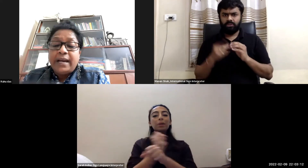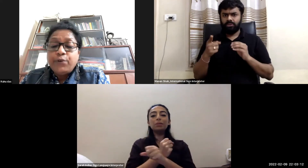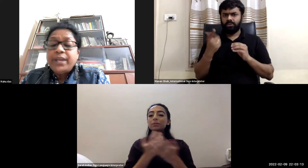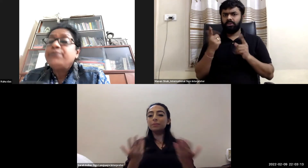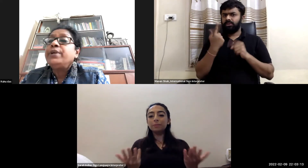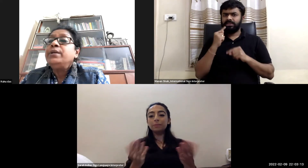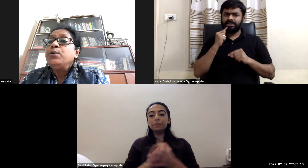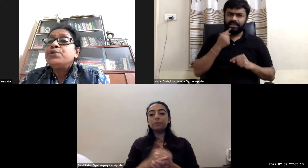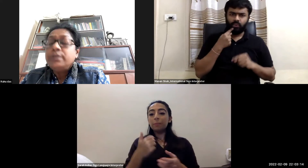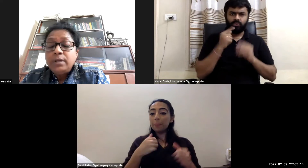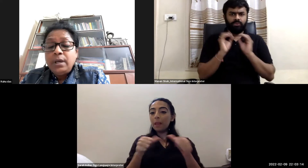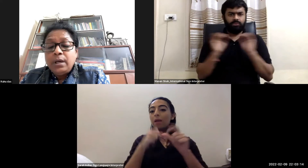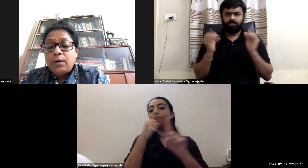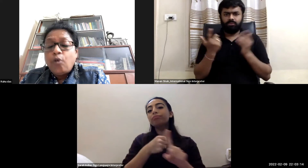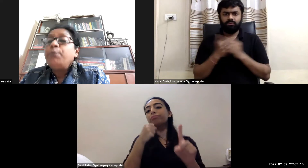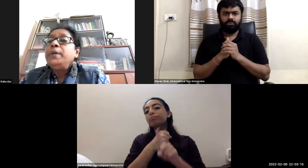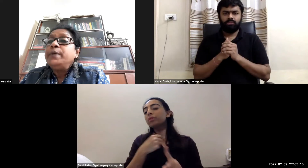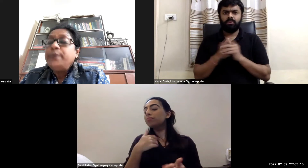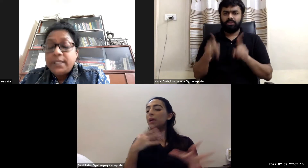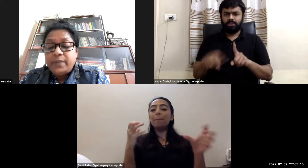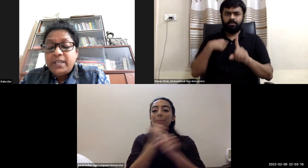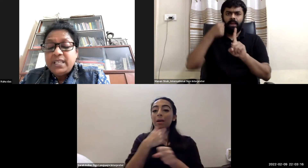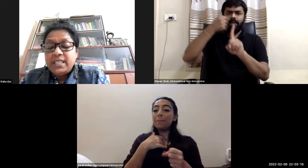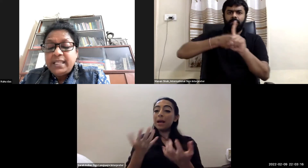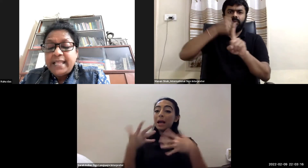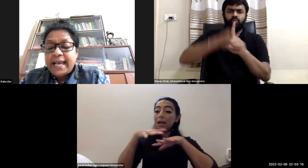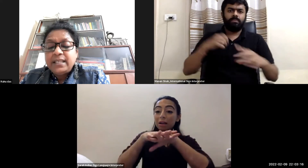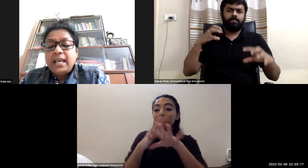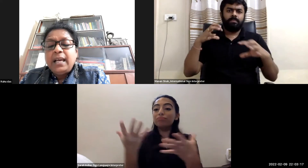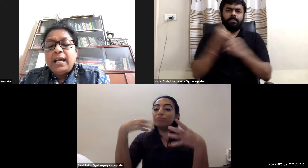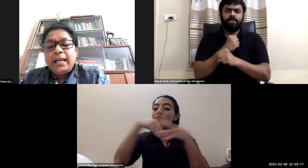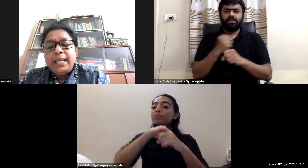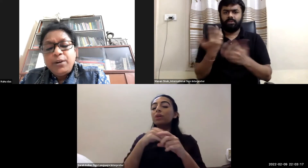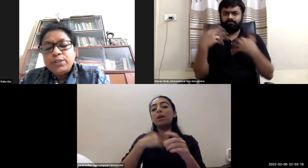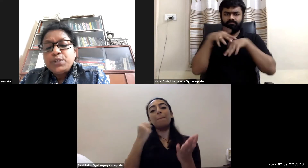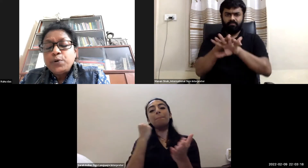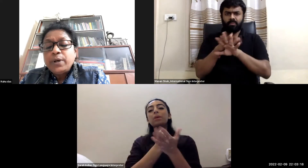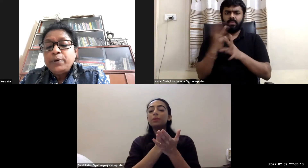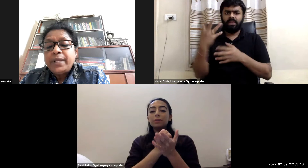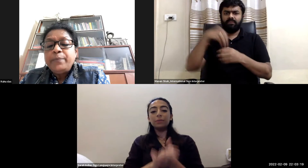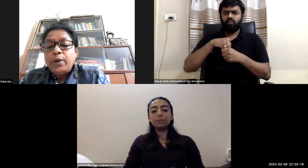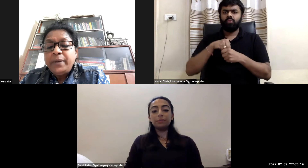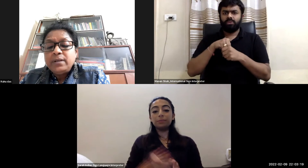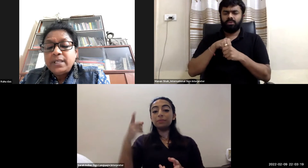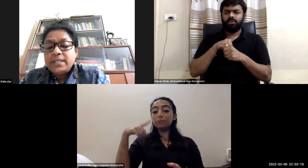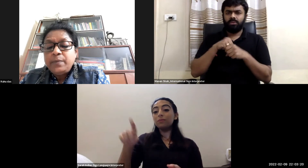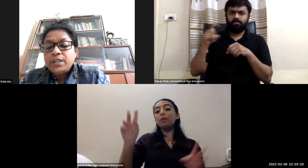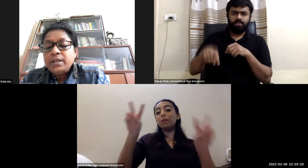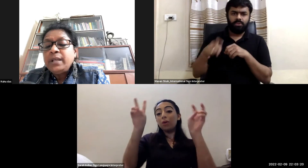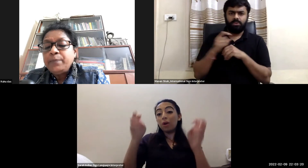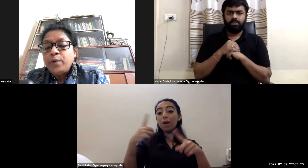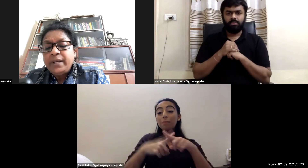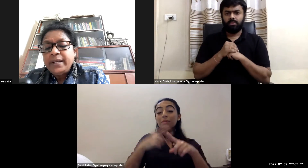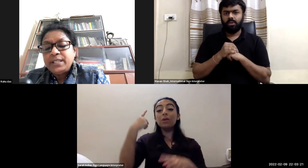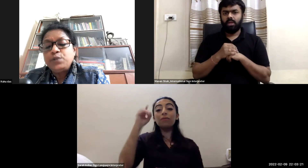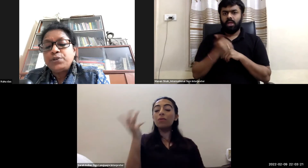to advocate for inclusion of people with disabilities in that. He also spoke about employment, discrimination